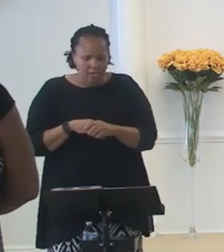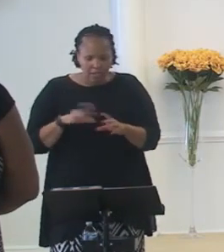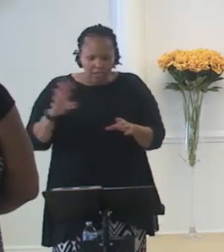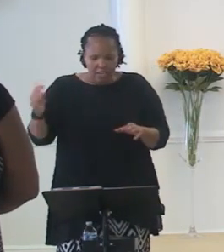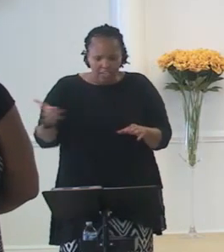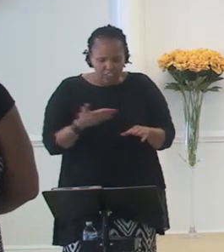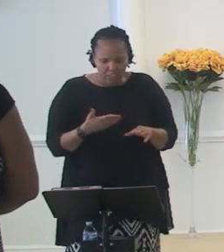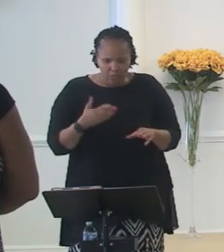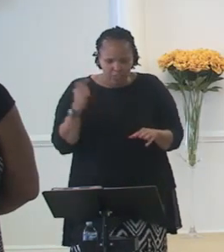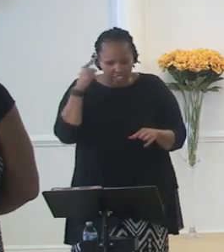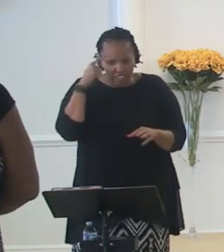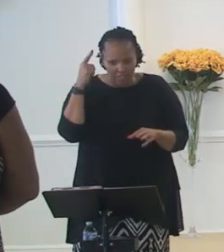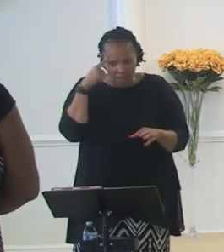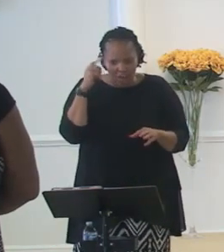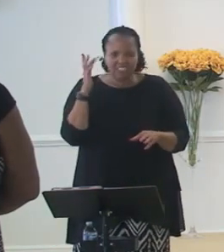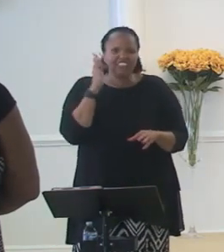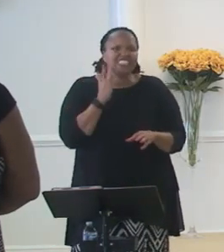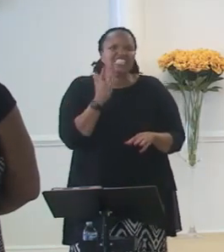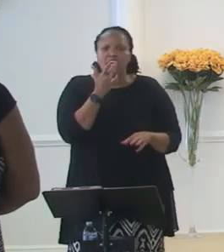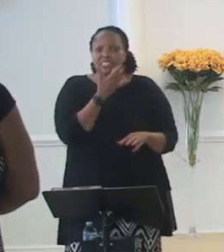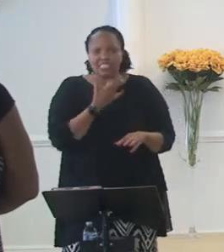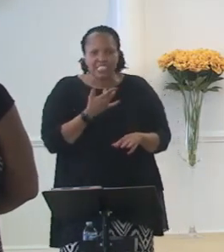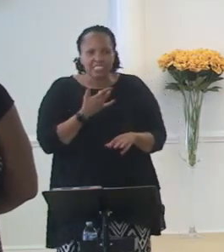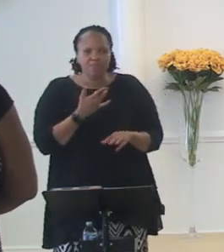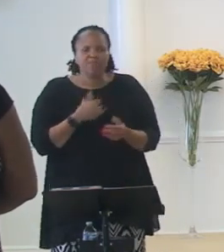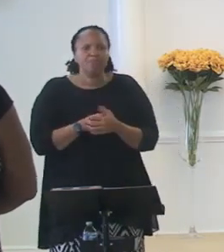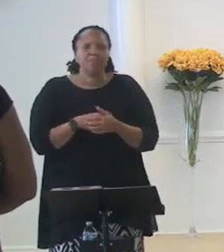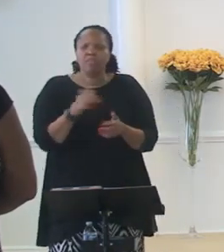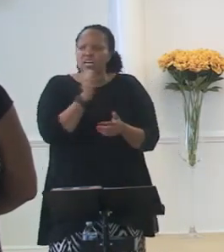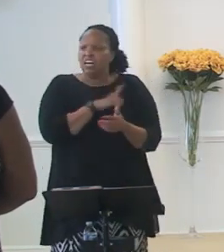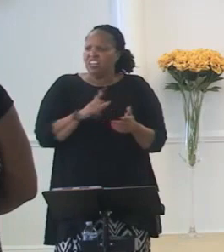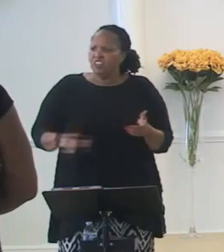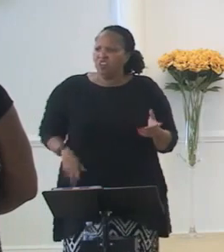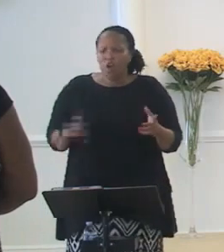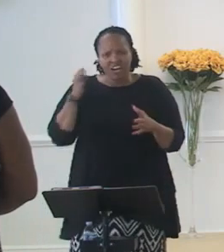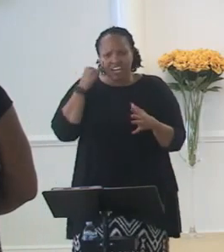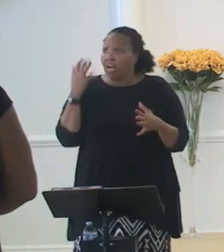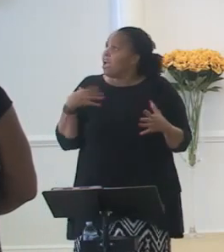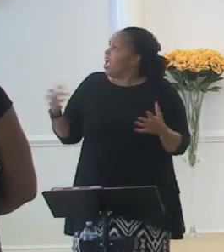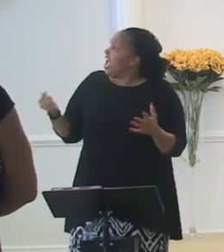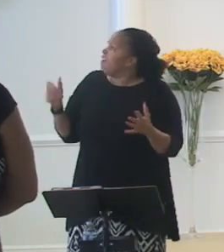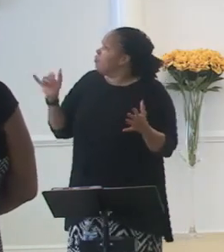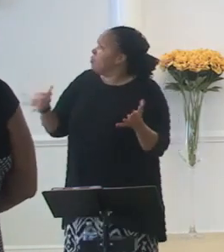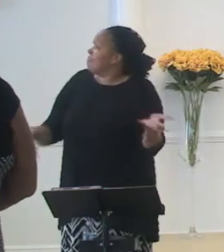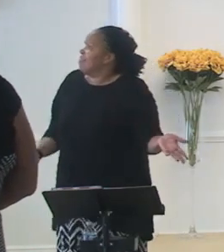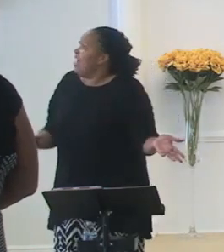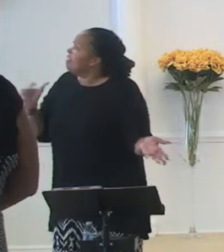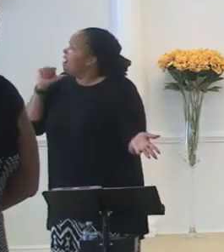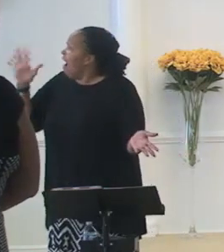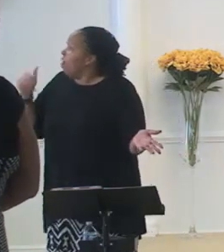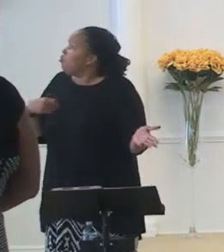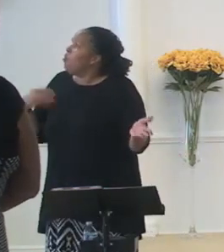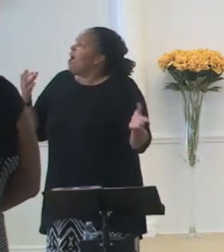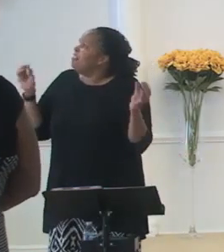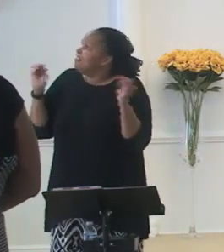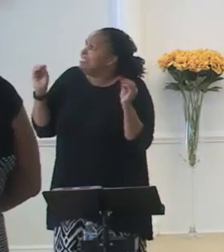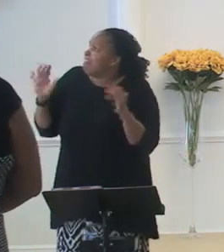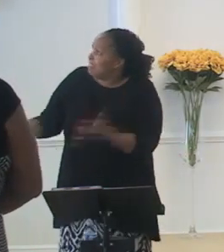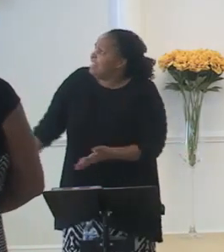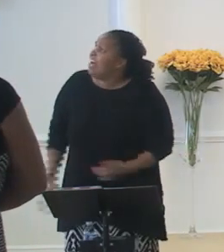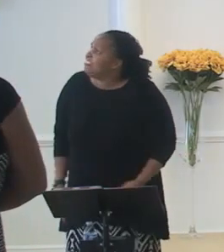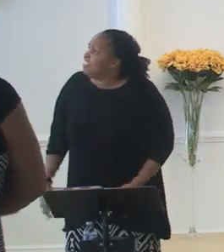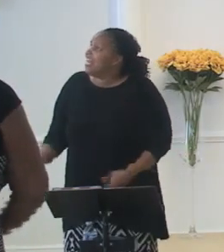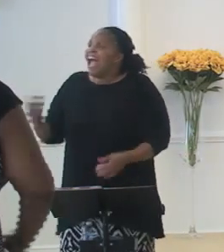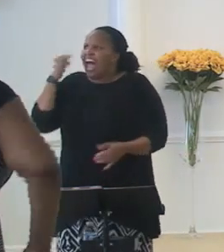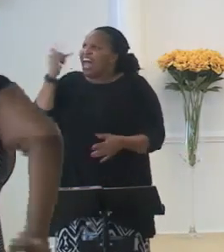this ideology of scarcity. The Lord, if you take that, I ain't going to have nothing left. If you take tonight's